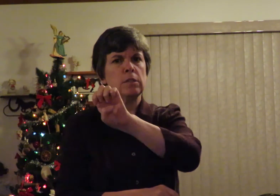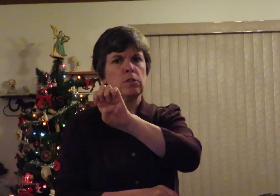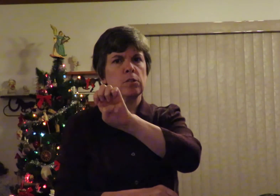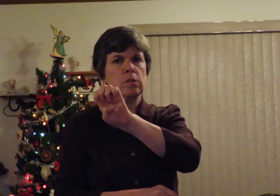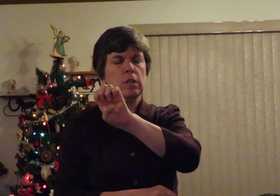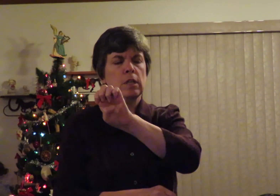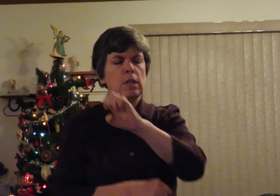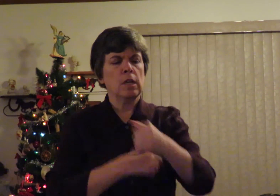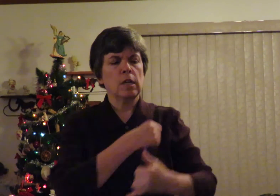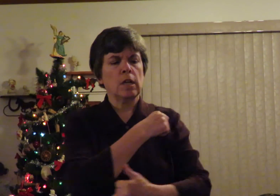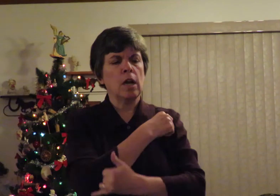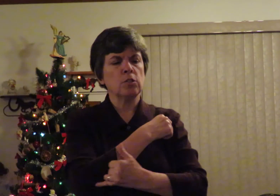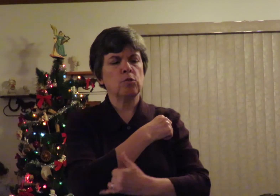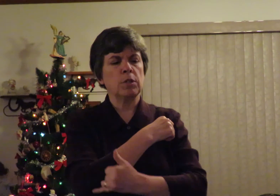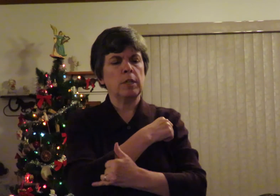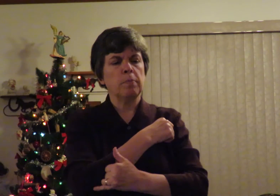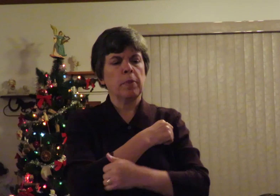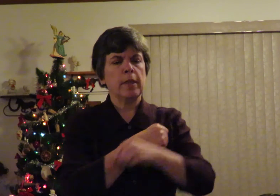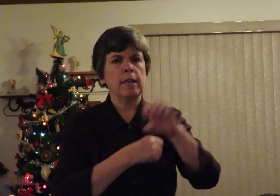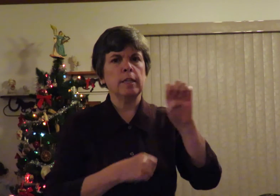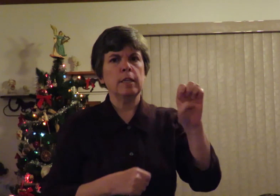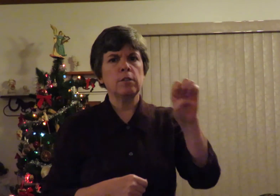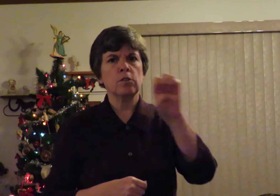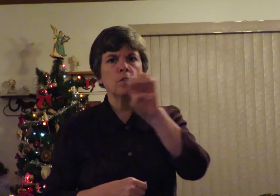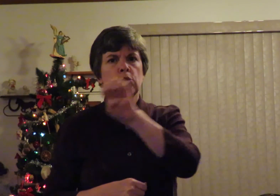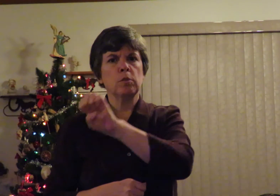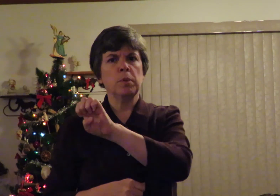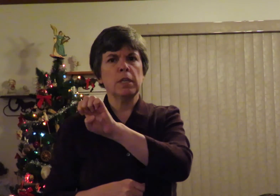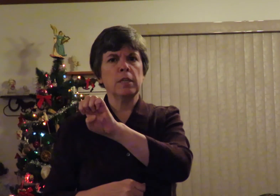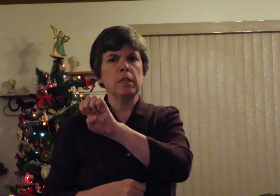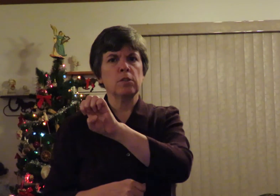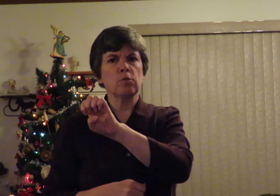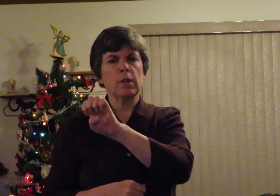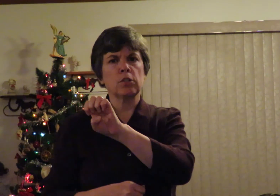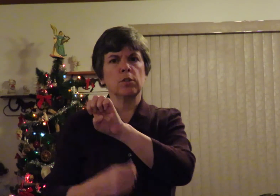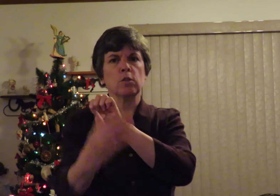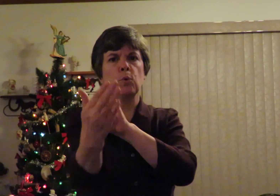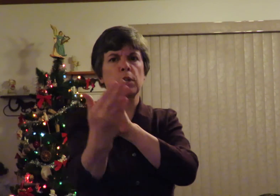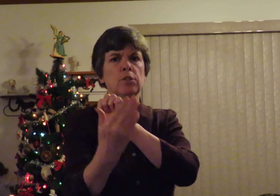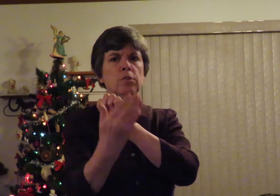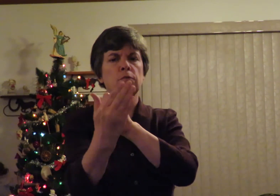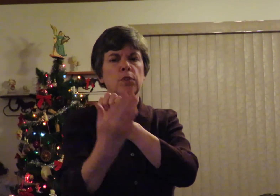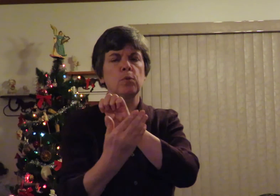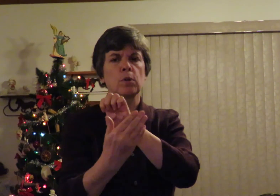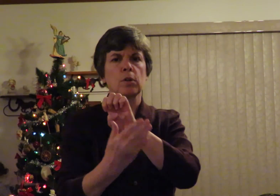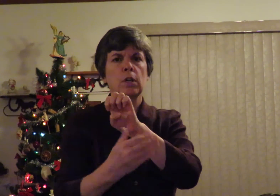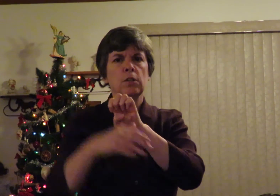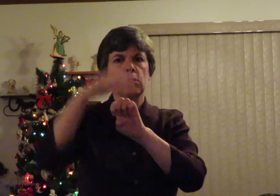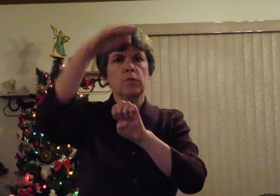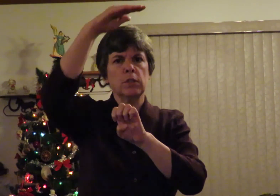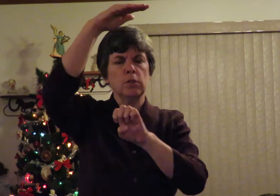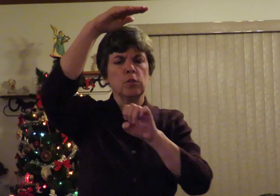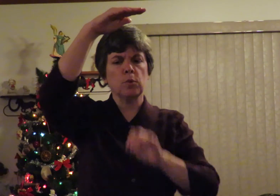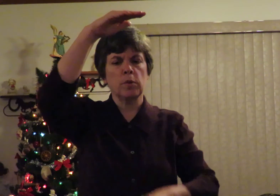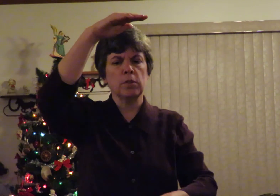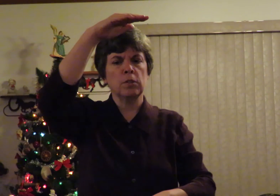east country, and east should be in the east direction according to the viewer. So if this is north and